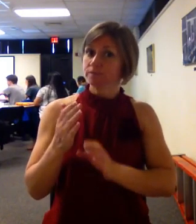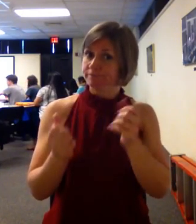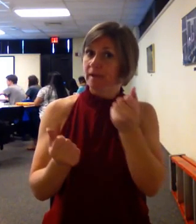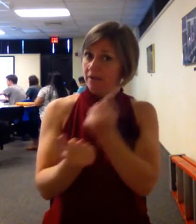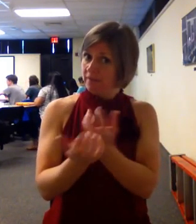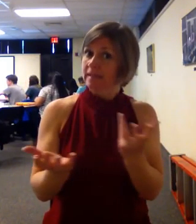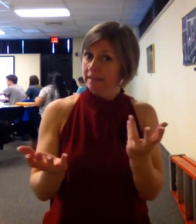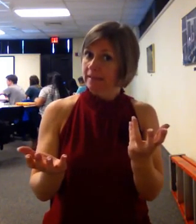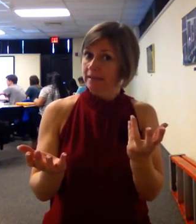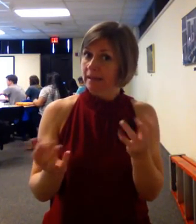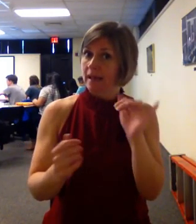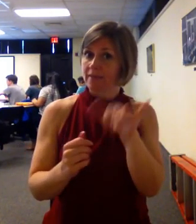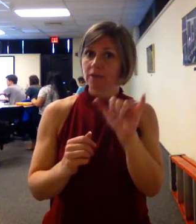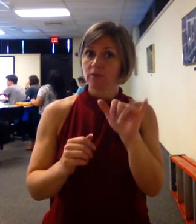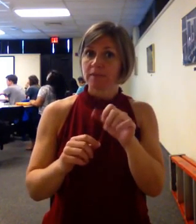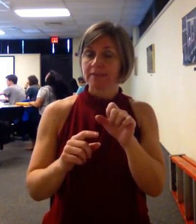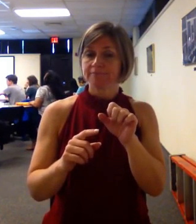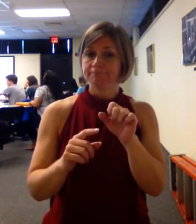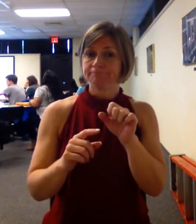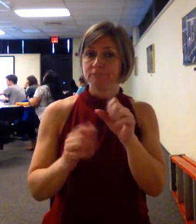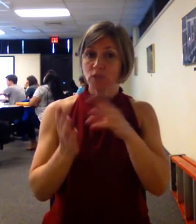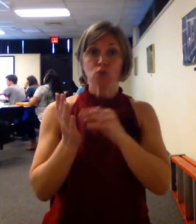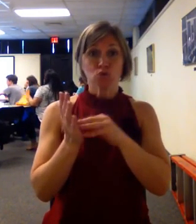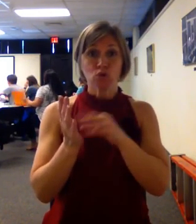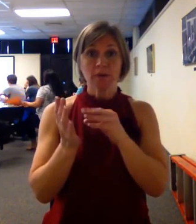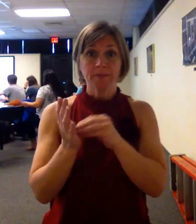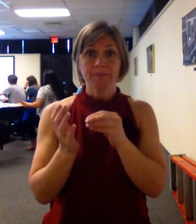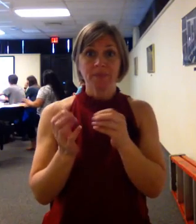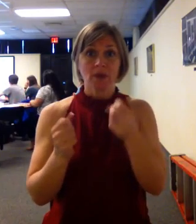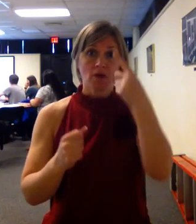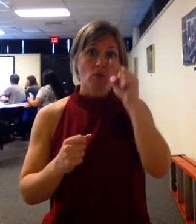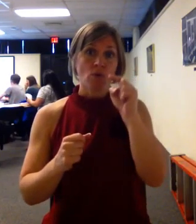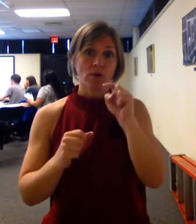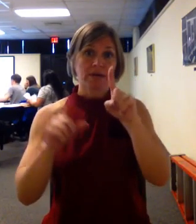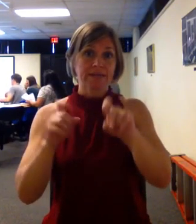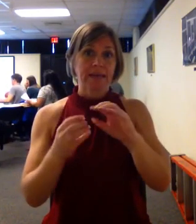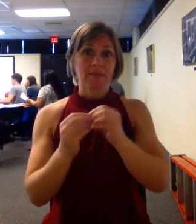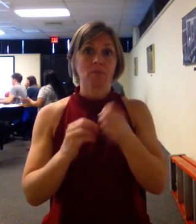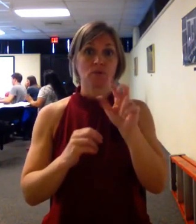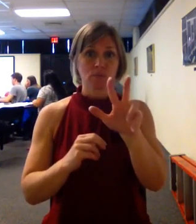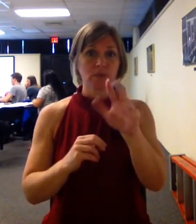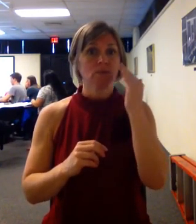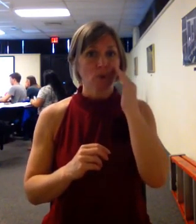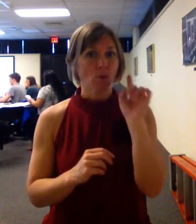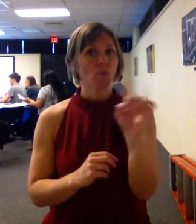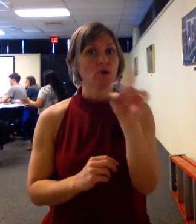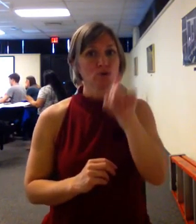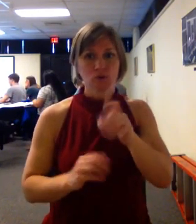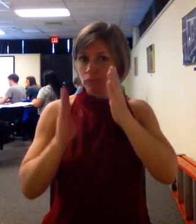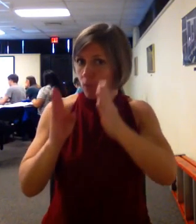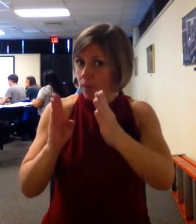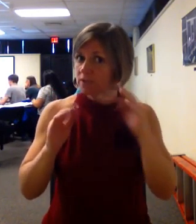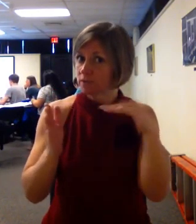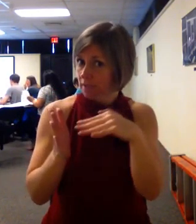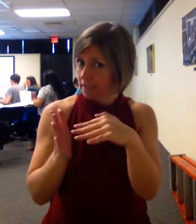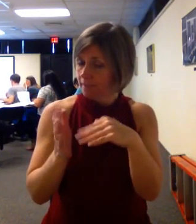being hit with, for exam number 3, you can kind of target where you need to do your study. So with that, let's go ahead and get